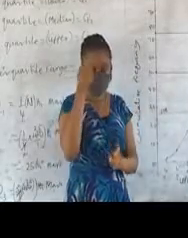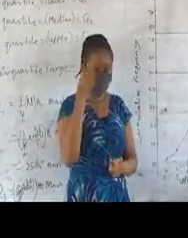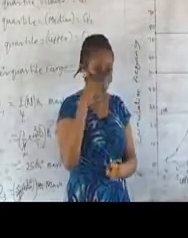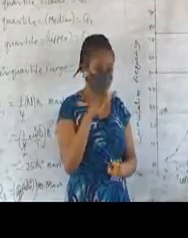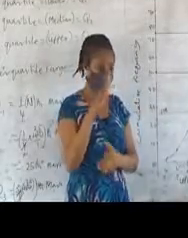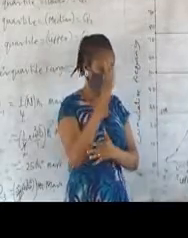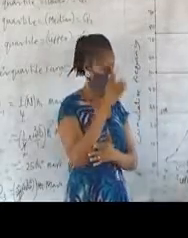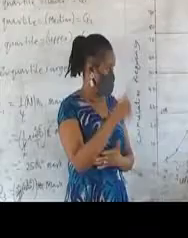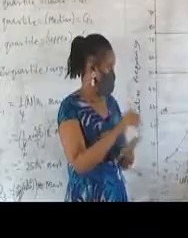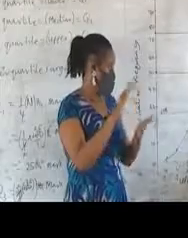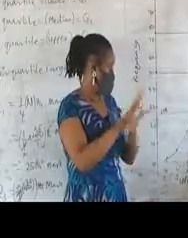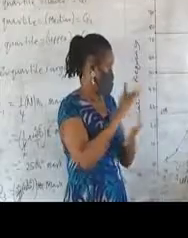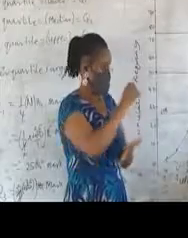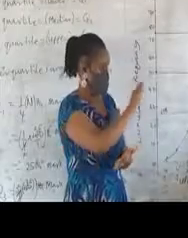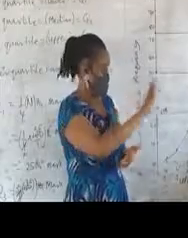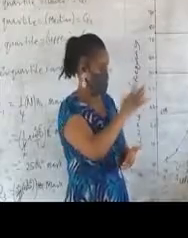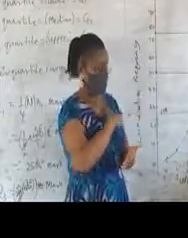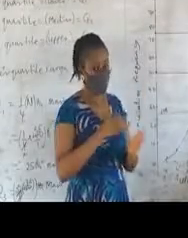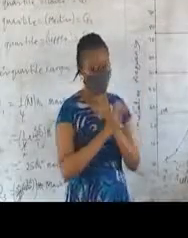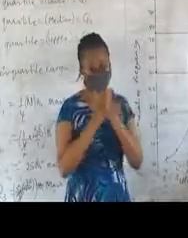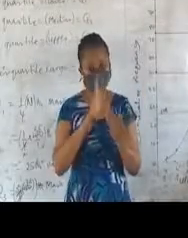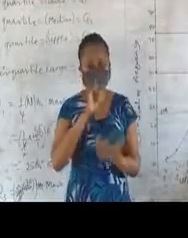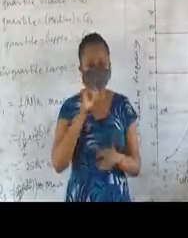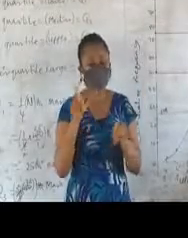error. So therefore, the